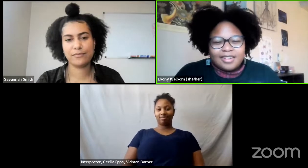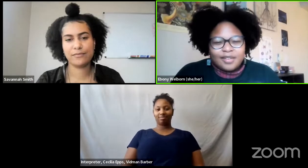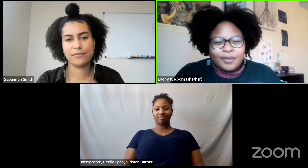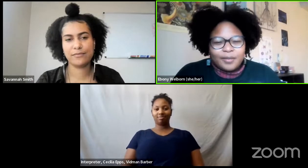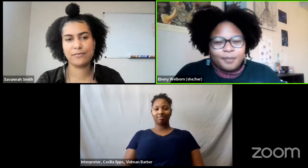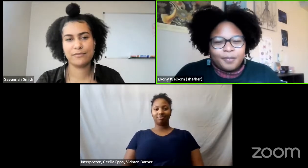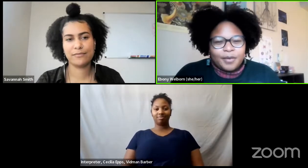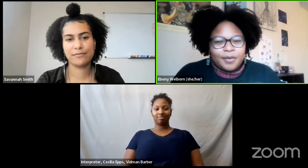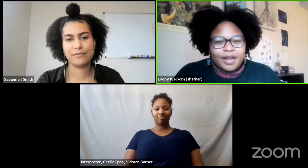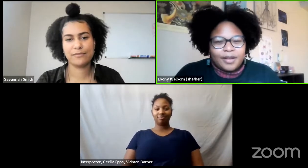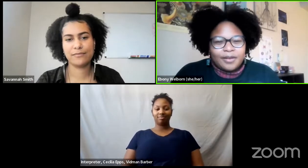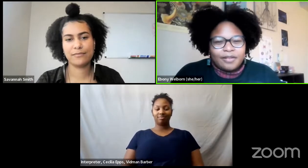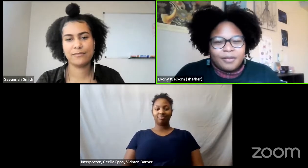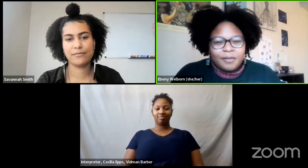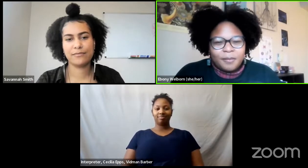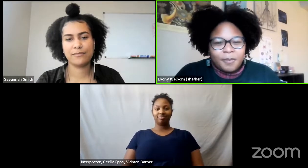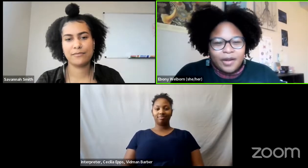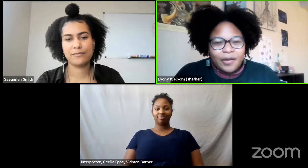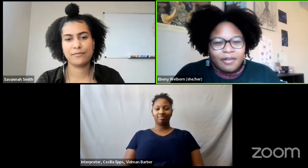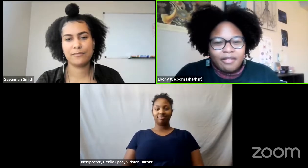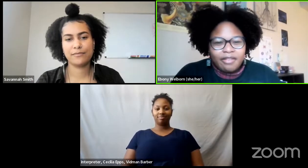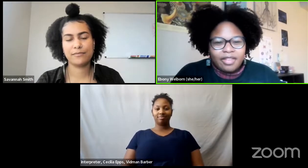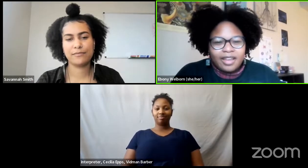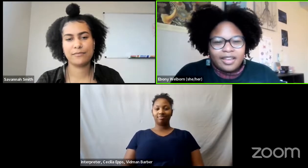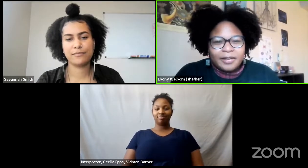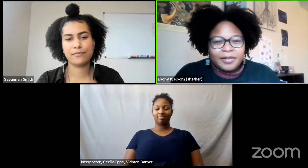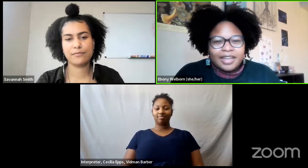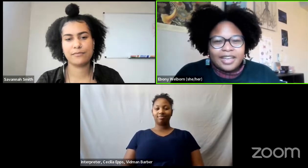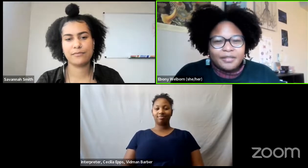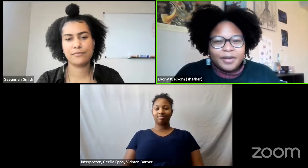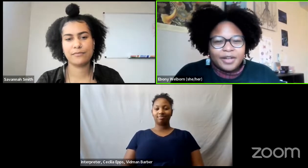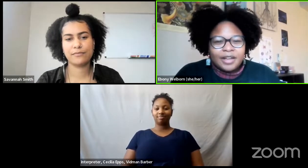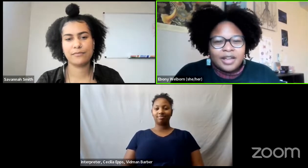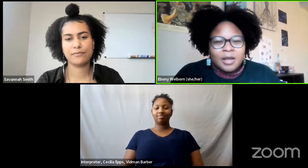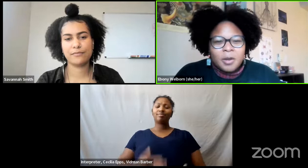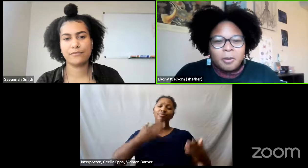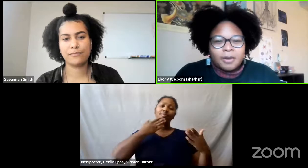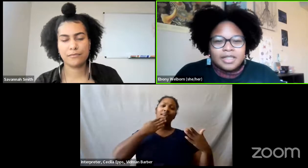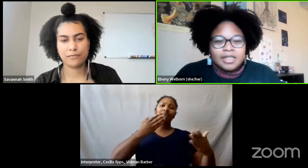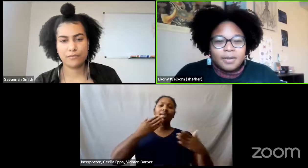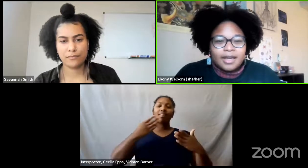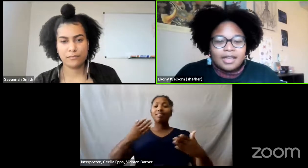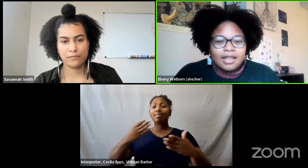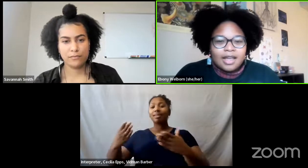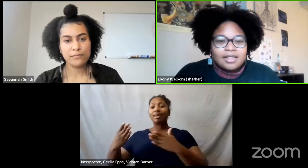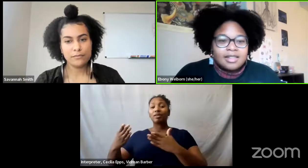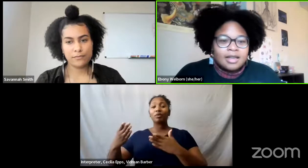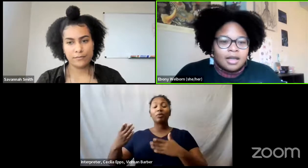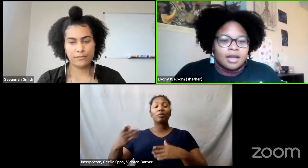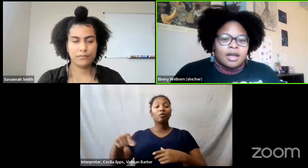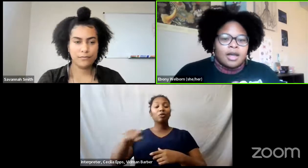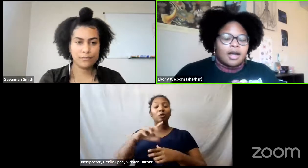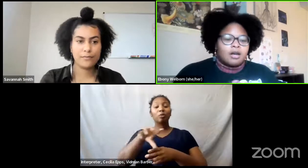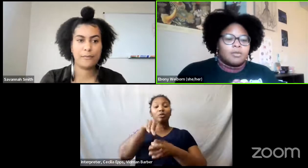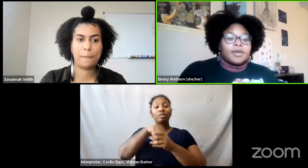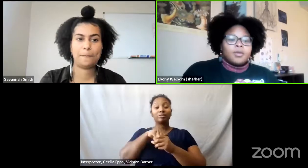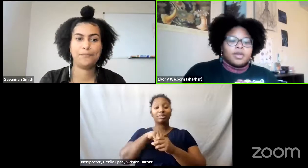Cool. All right. Well, thank you again for participating in that.